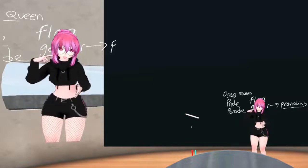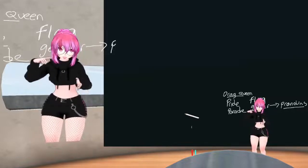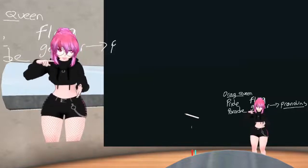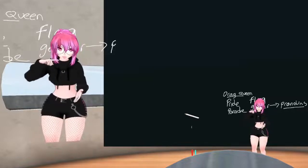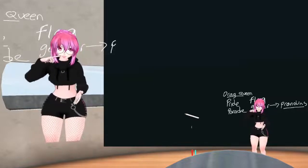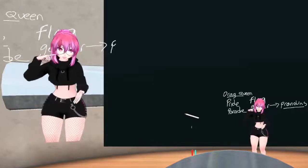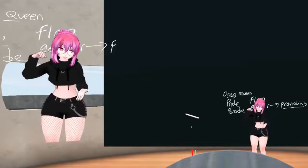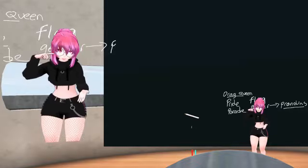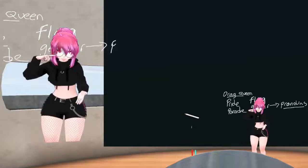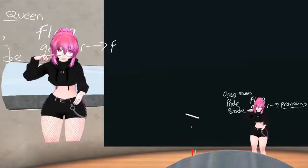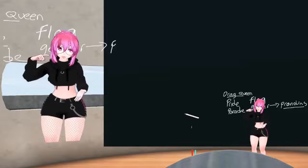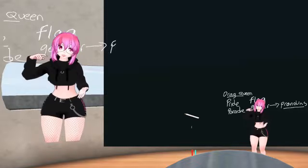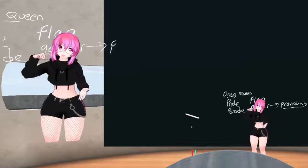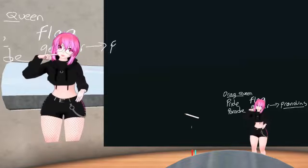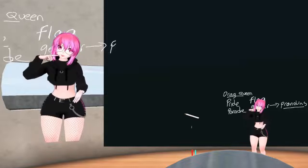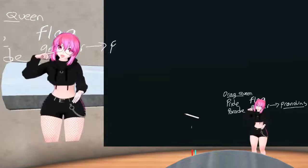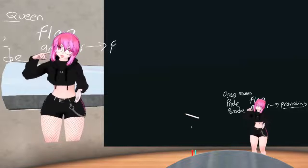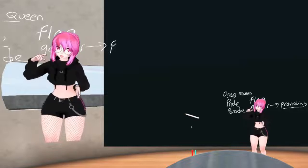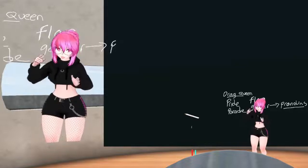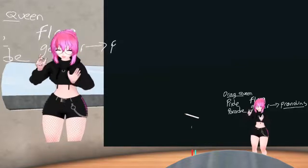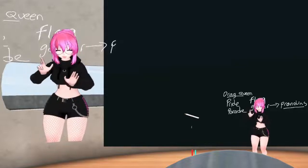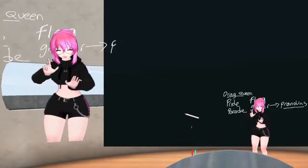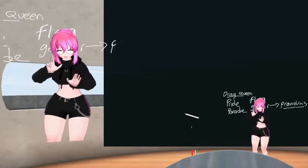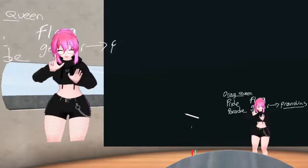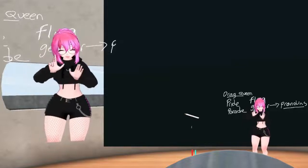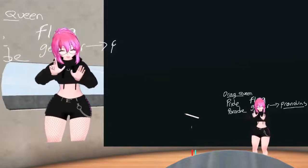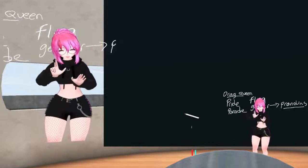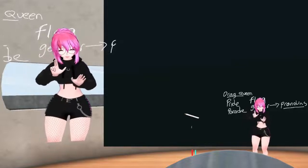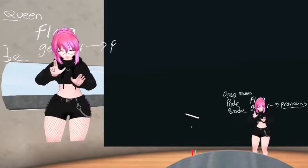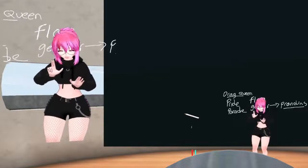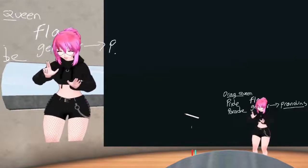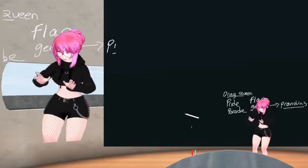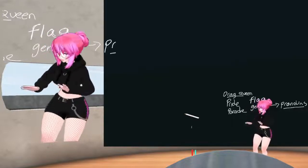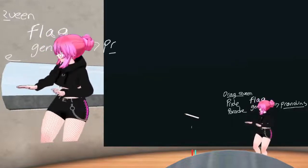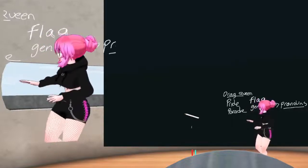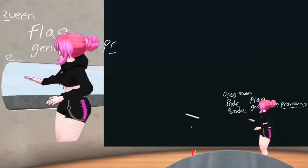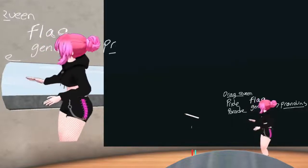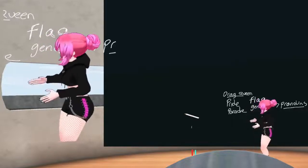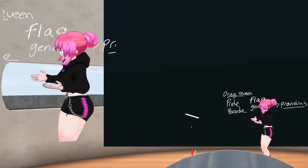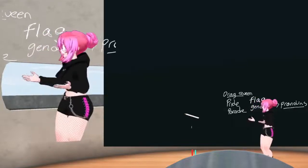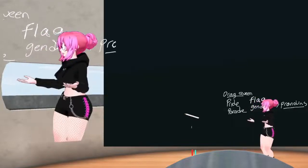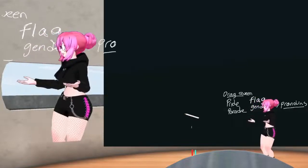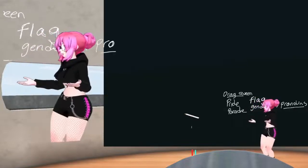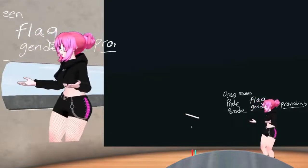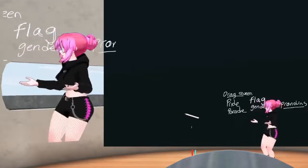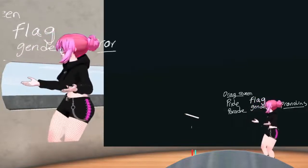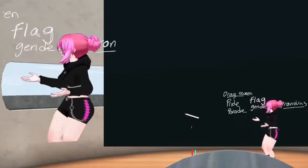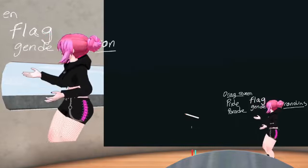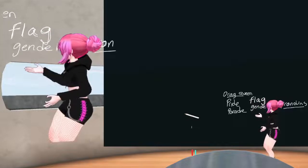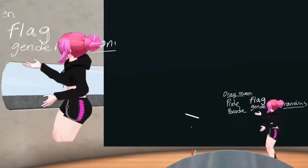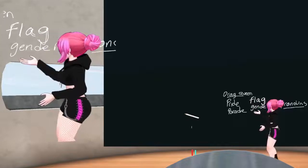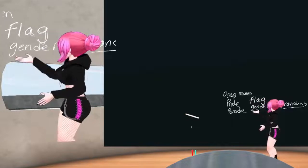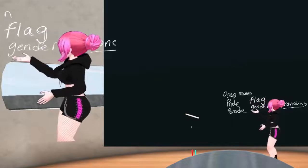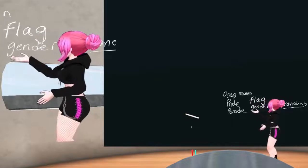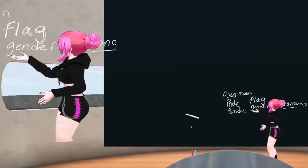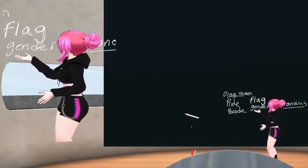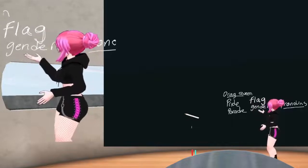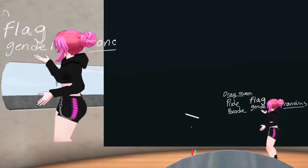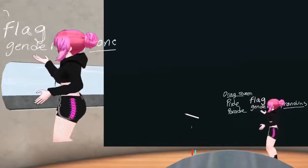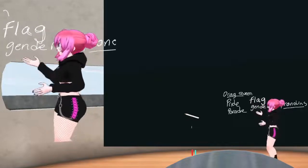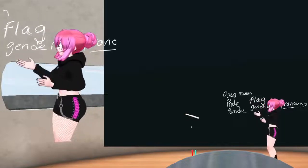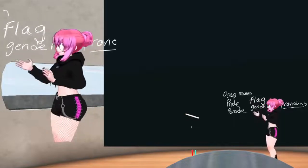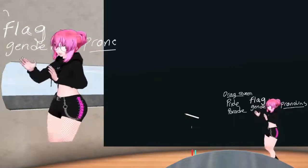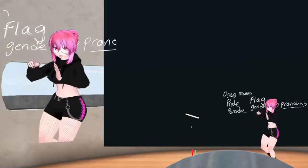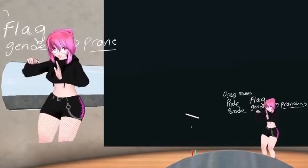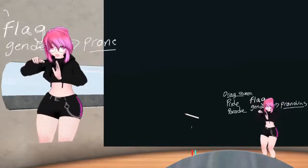like the sexes, the genders. So right now we have 3 working signs. And like I said, it's totally up to your comfort. So gender